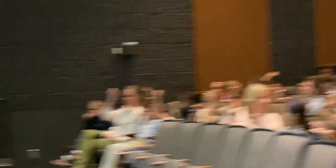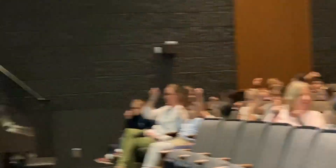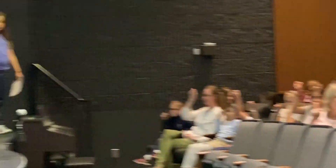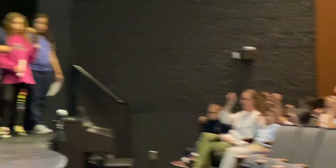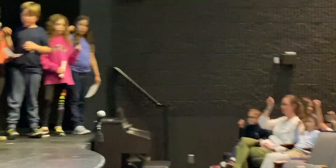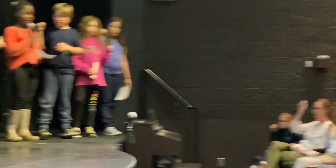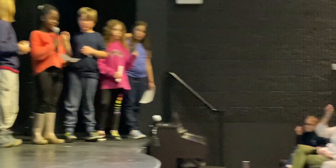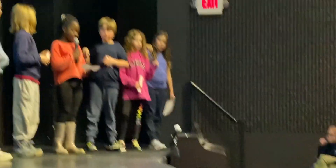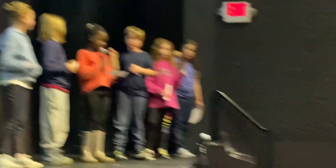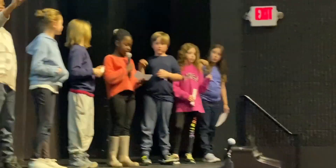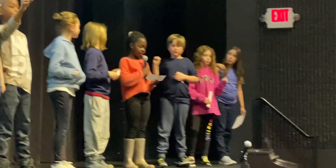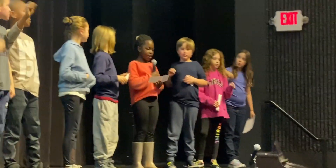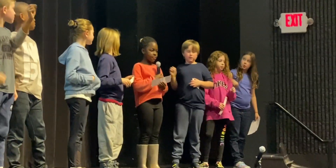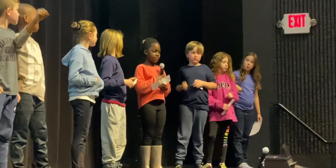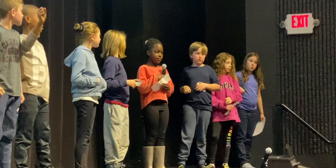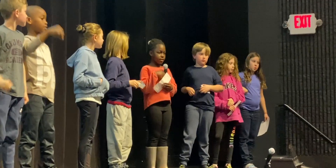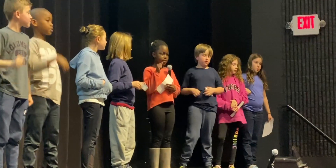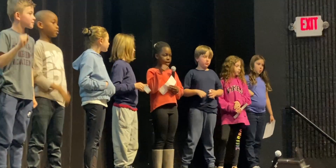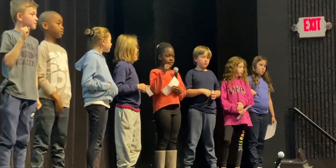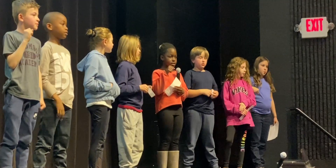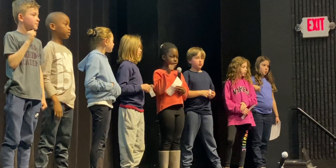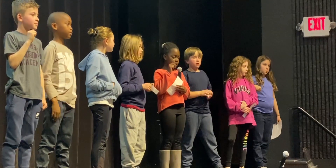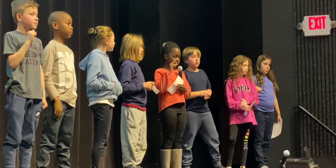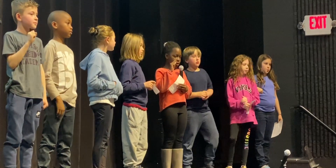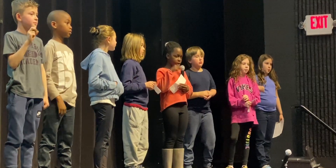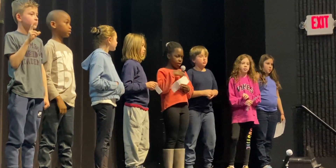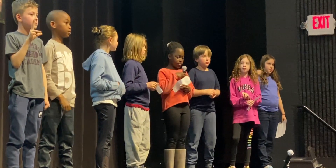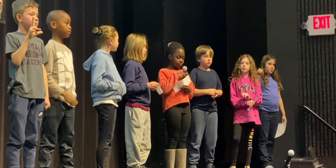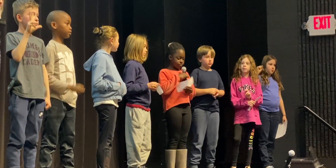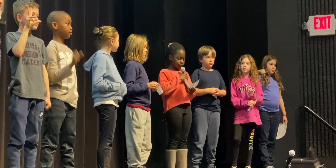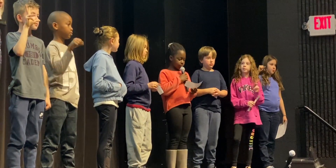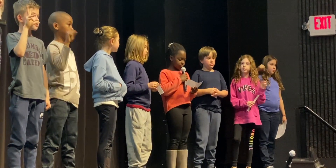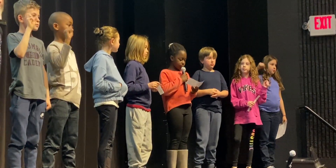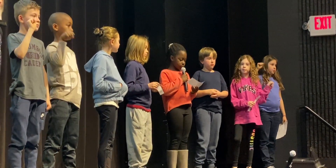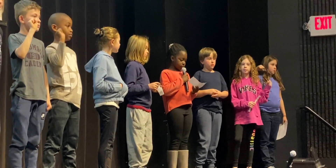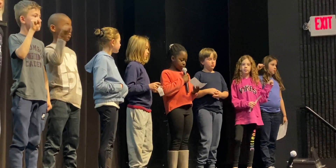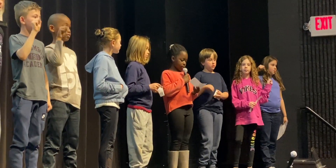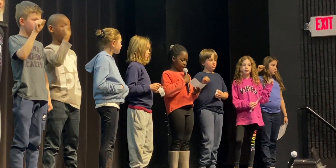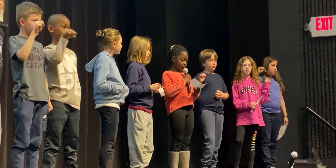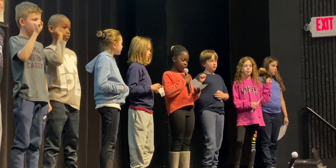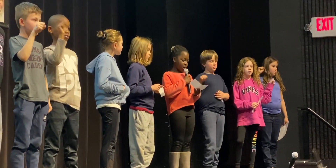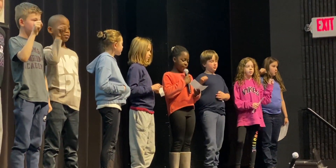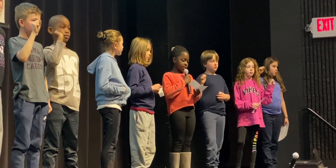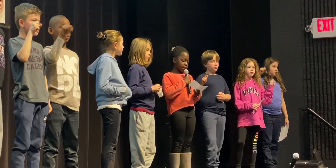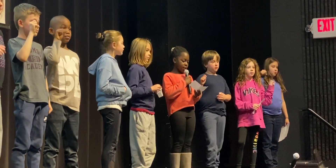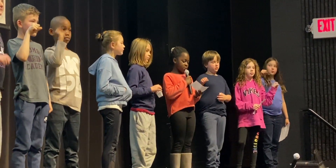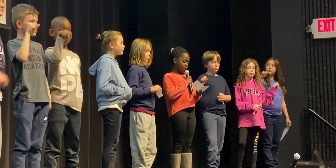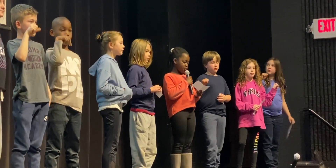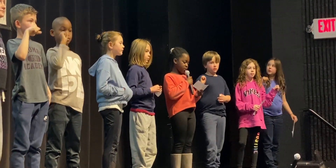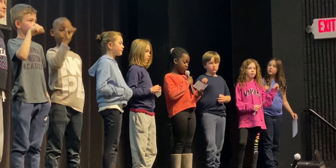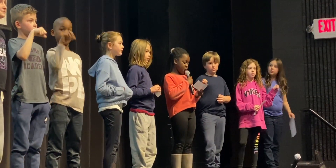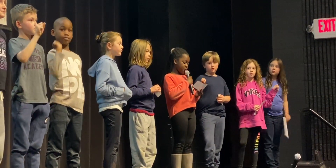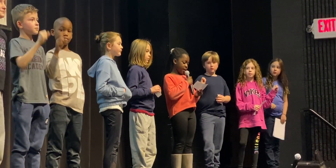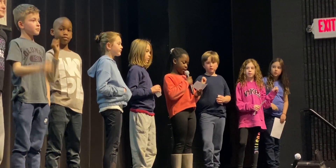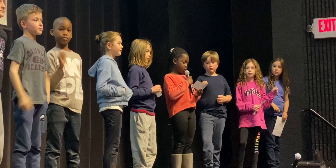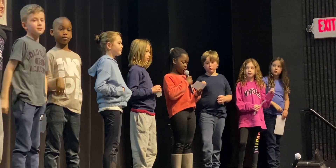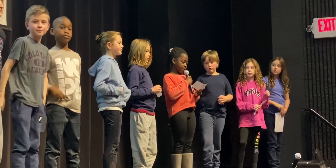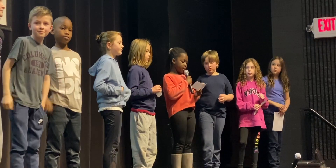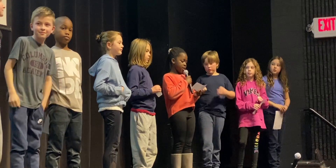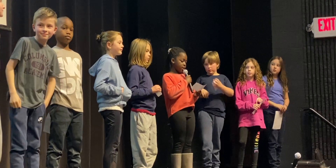Did you thank a teacher today? Yes or no? If you happen to catch yourself in the no category, let